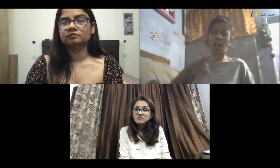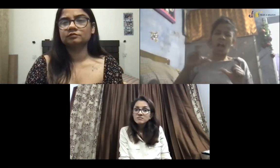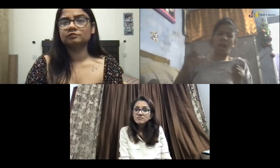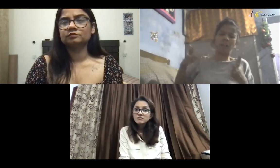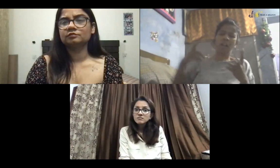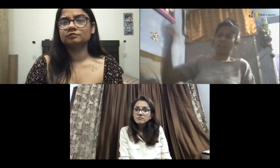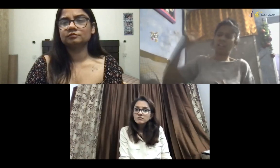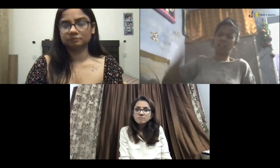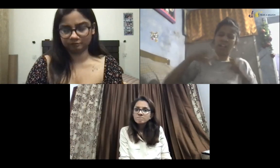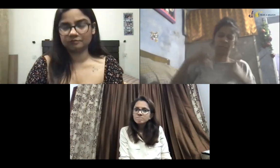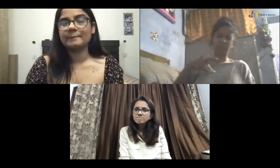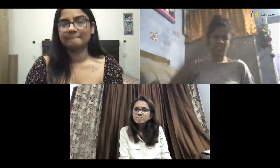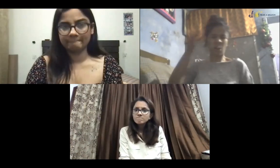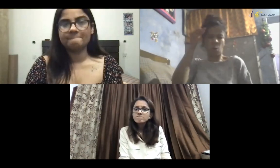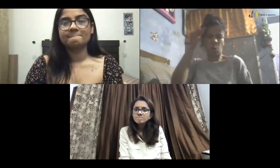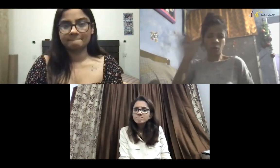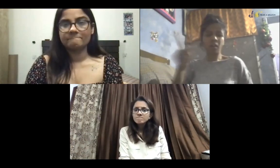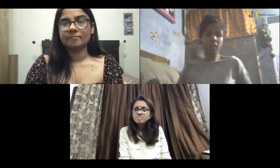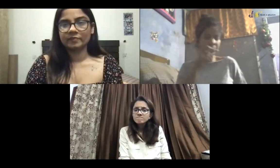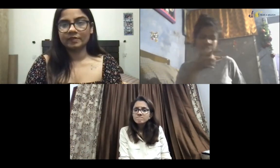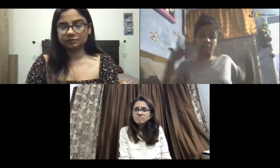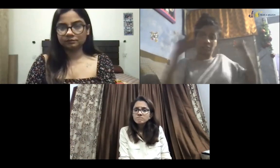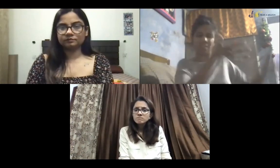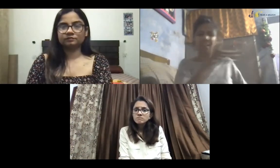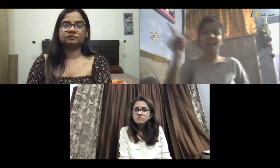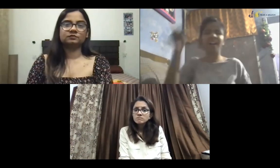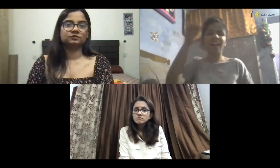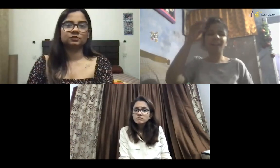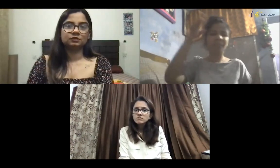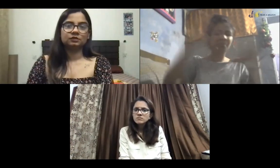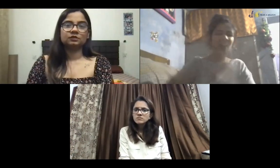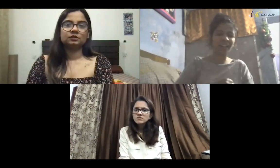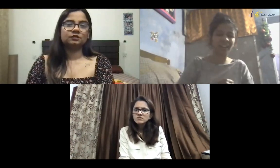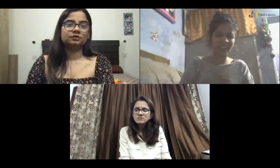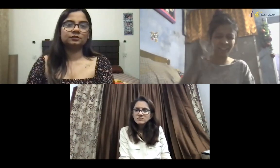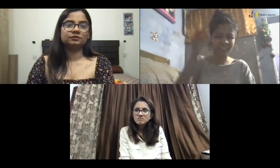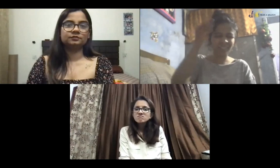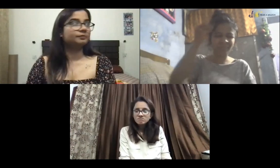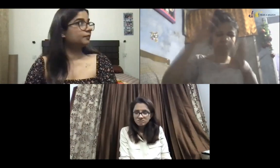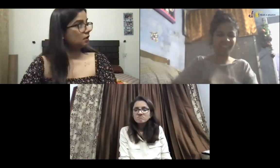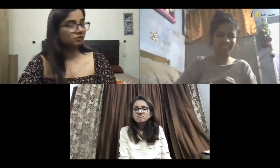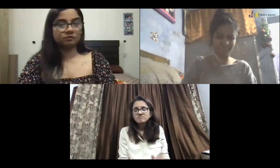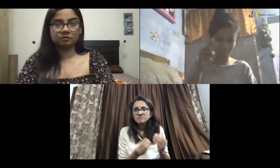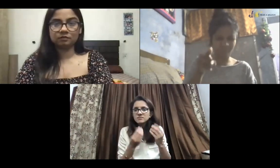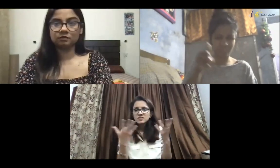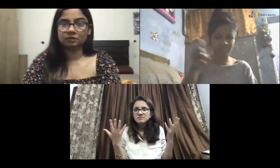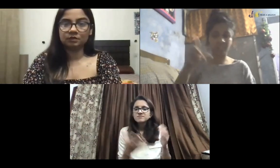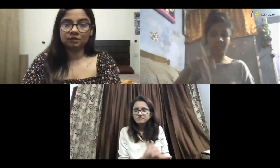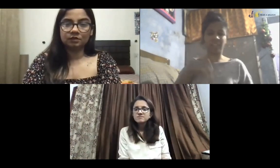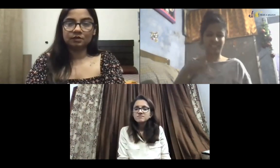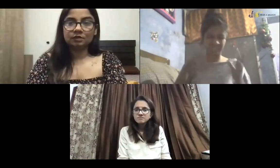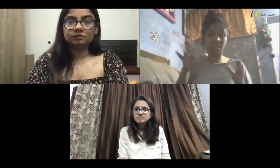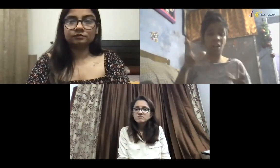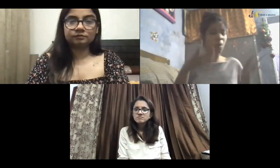harassed and that her boyfriend is like harassing her and she's not feeling comfortable because might be she